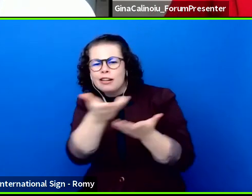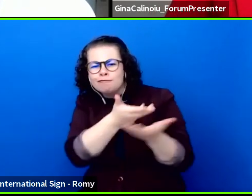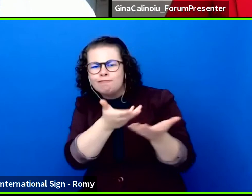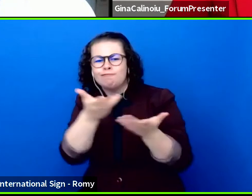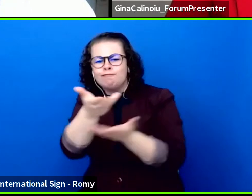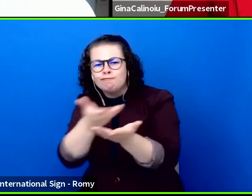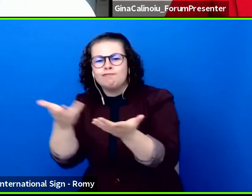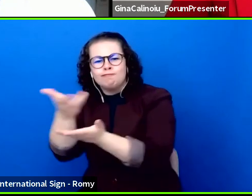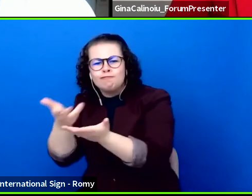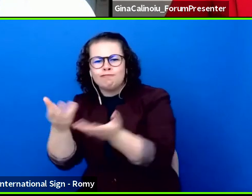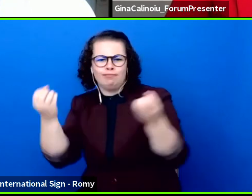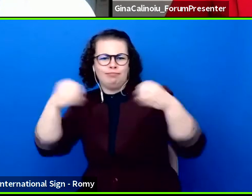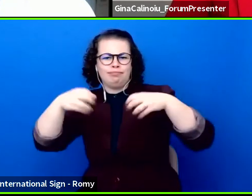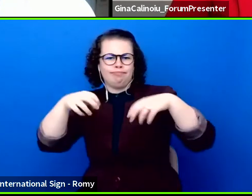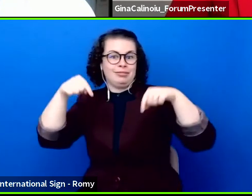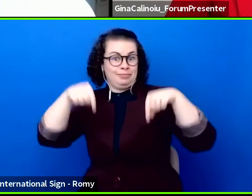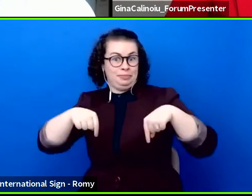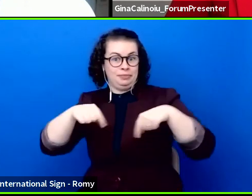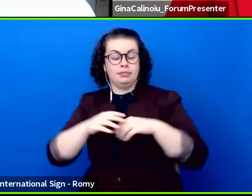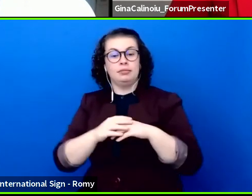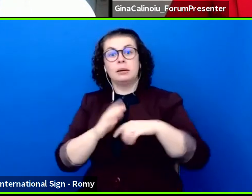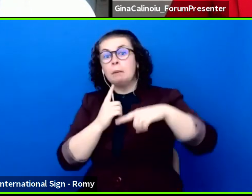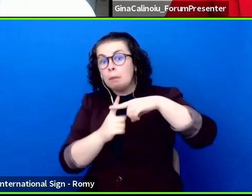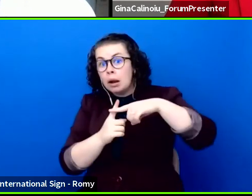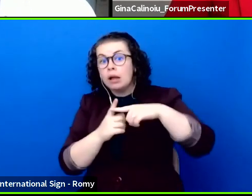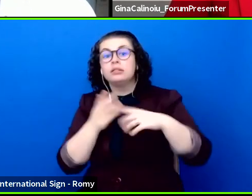a QA